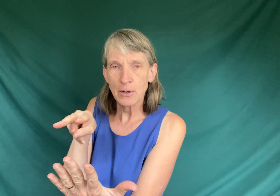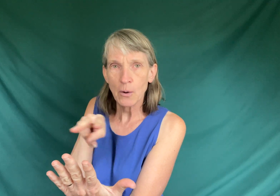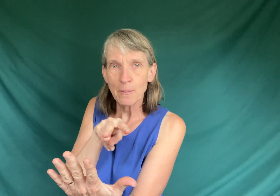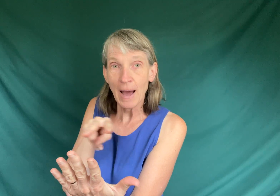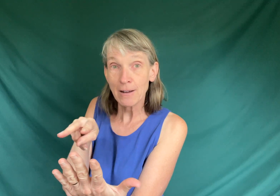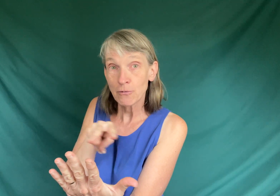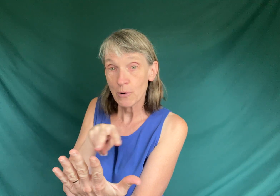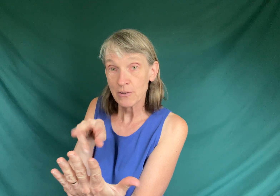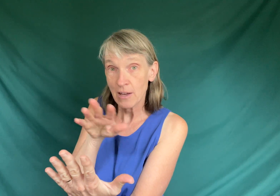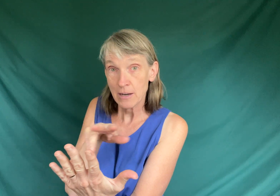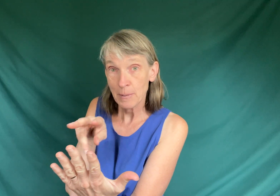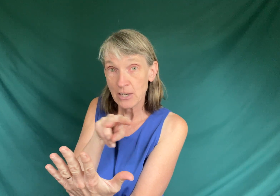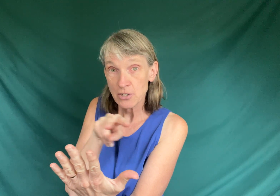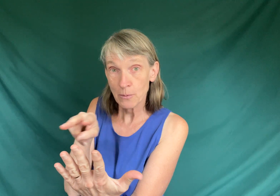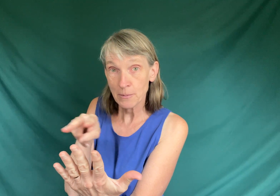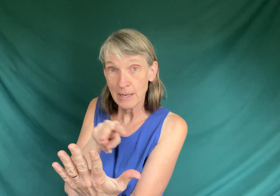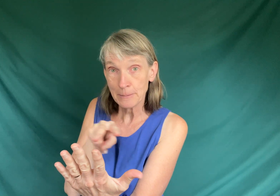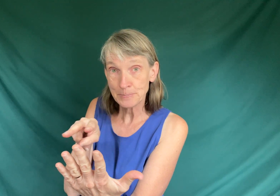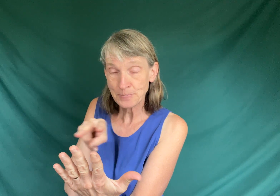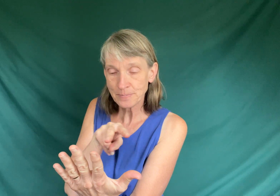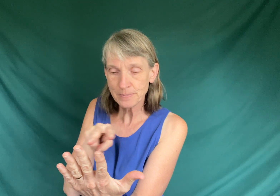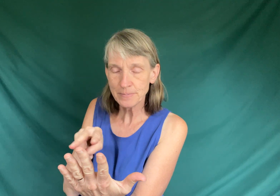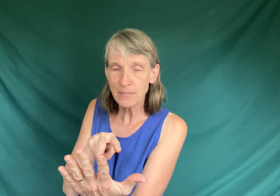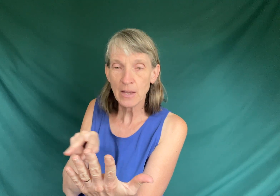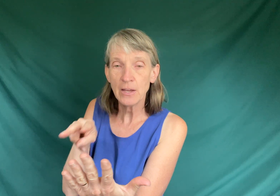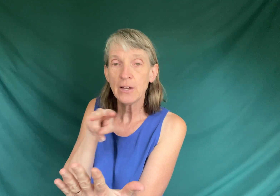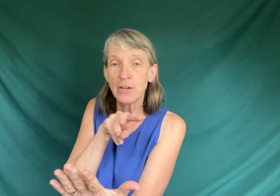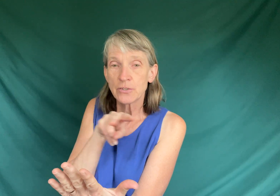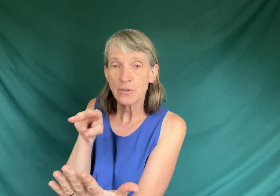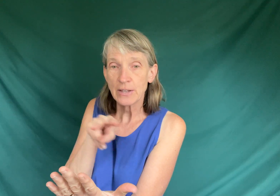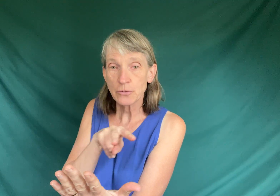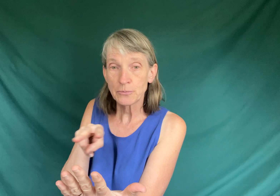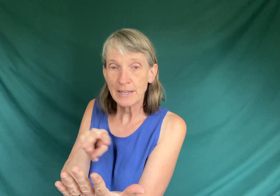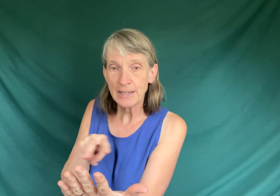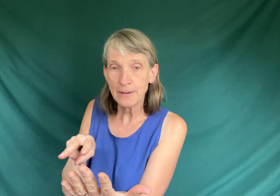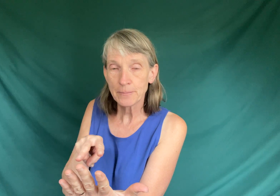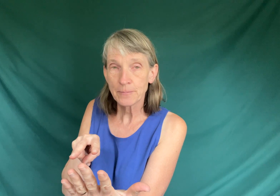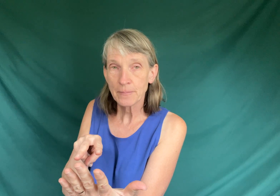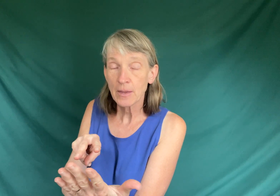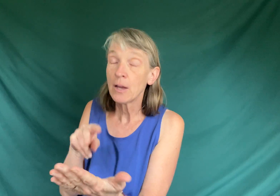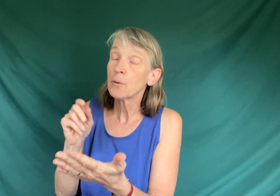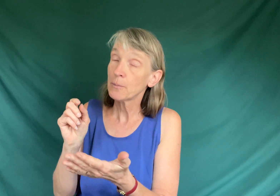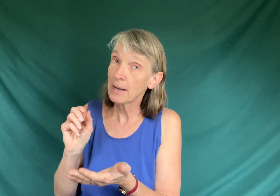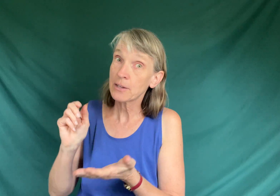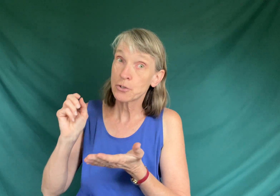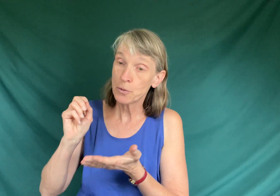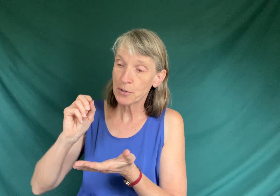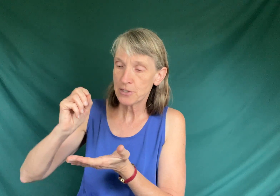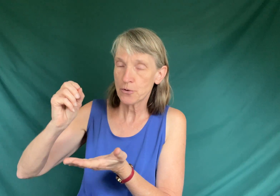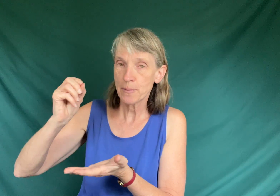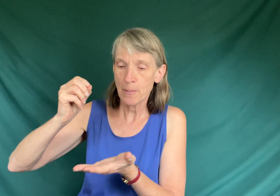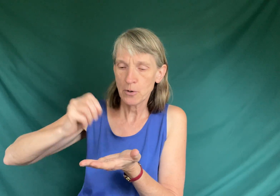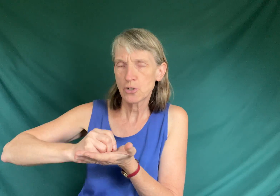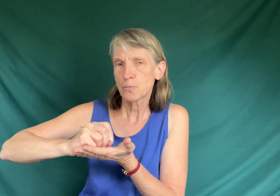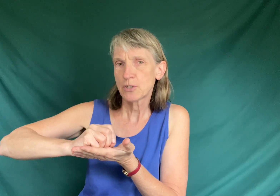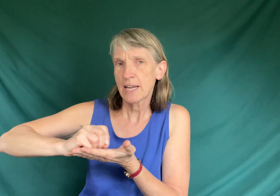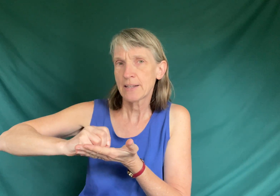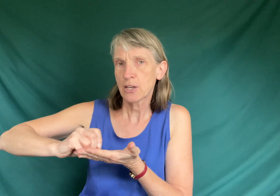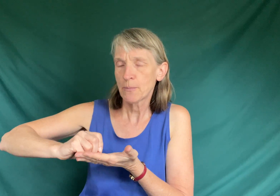going back and forth on a page that we're reading. So that's reading. Writing is super easy to remember. You just pretend like you're writing